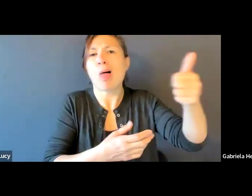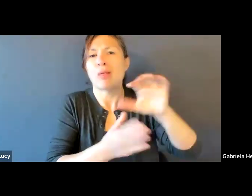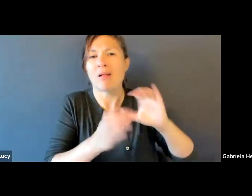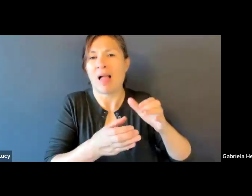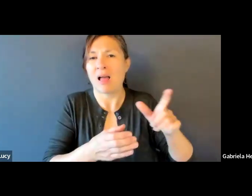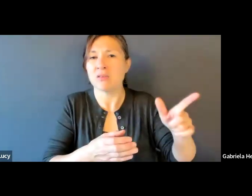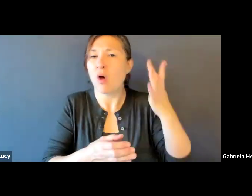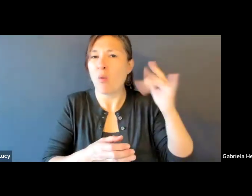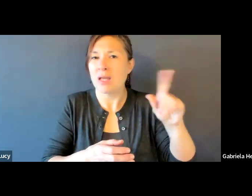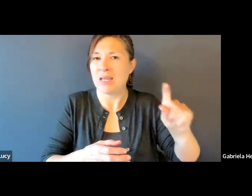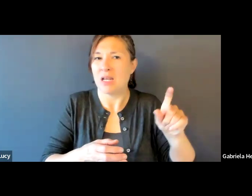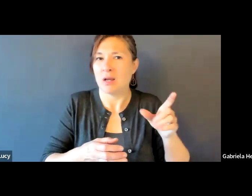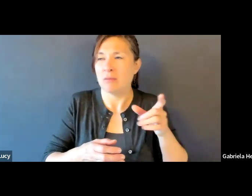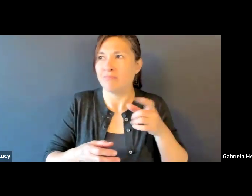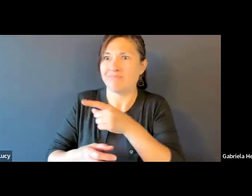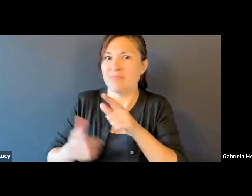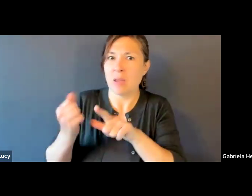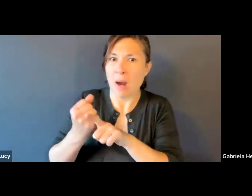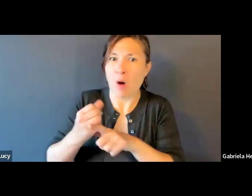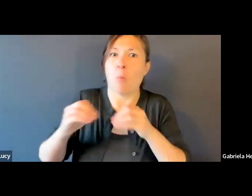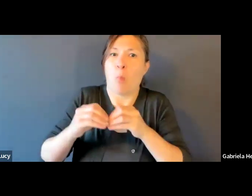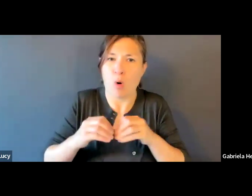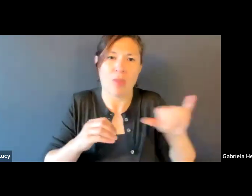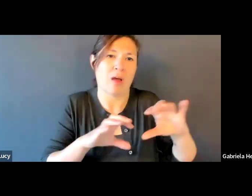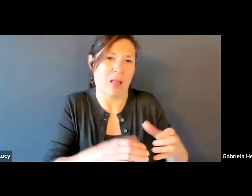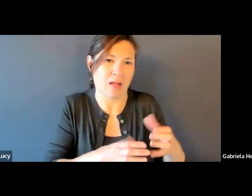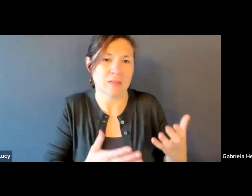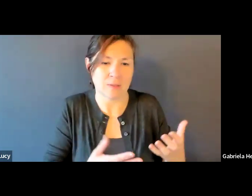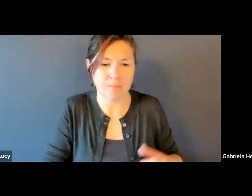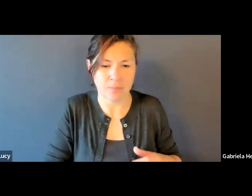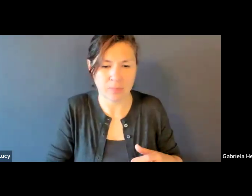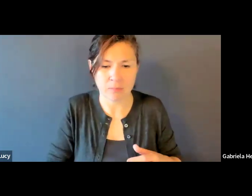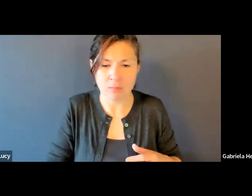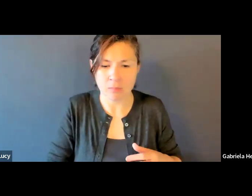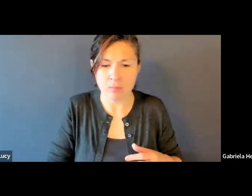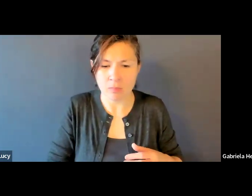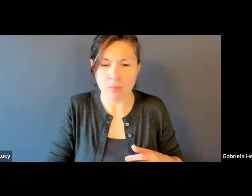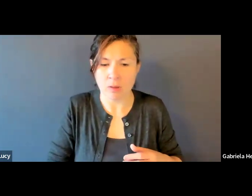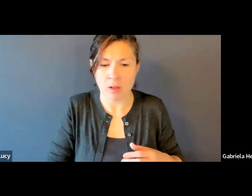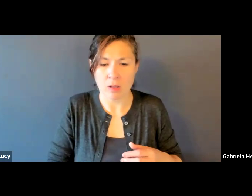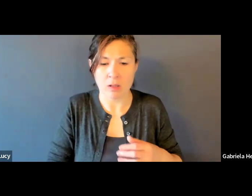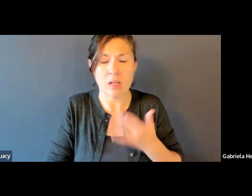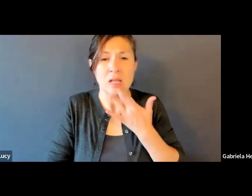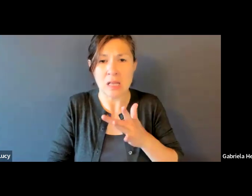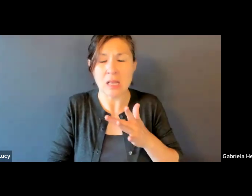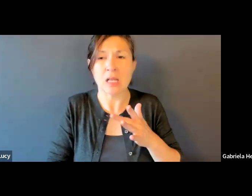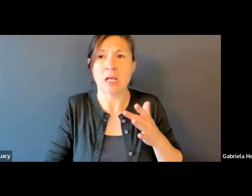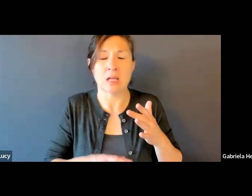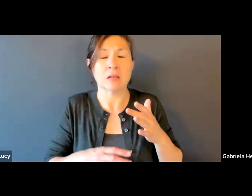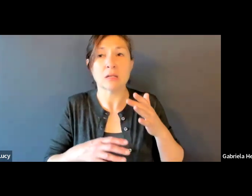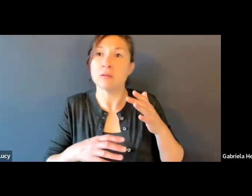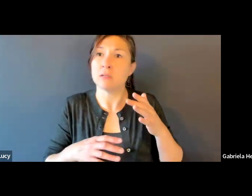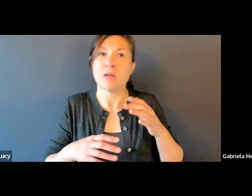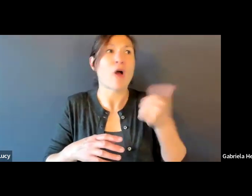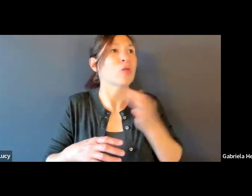classroom the classroom that my daughter was in. Thankfully, there were more staff members that are so kind and passionate to